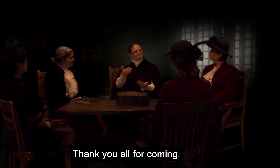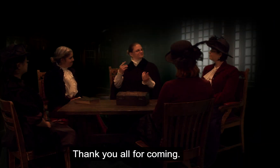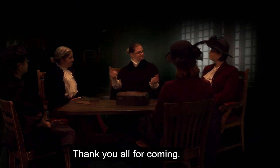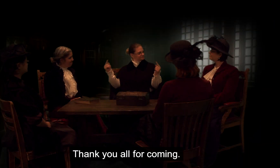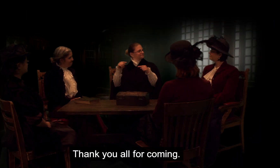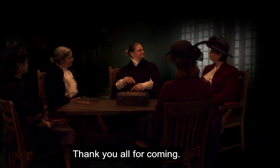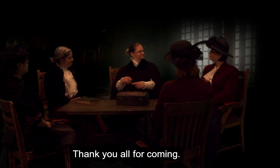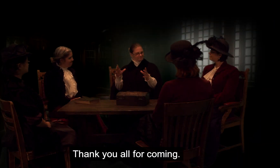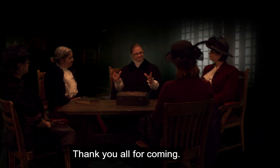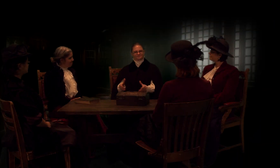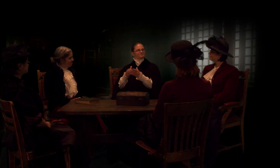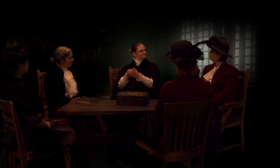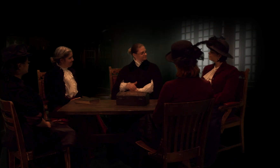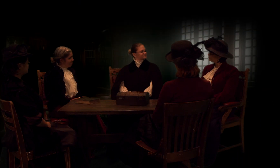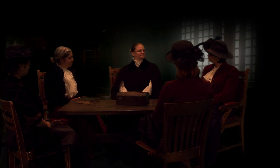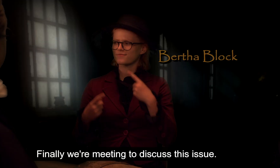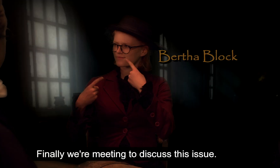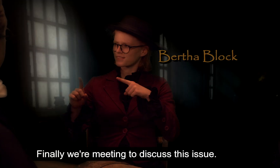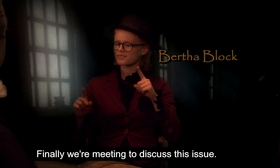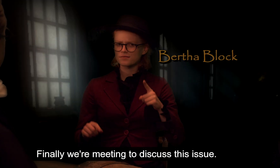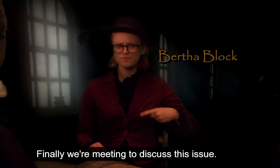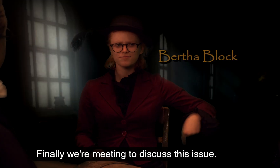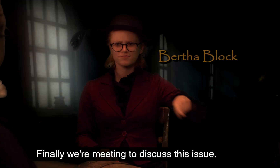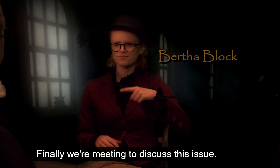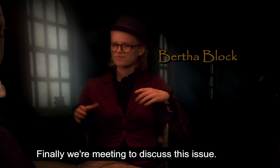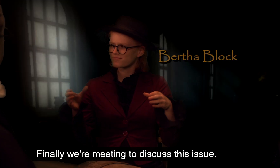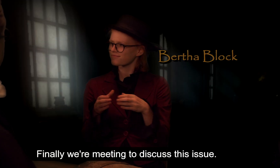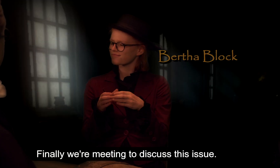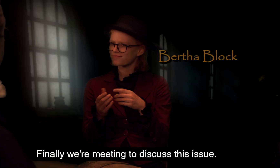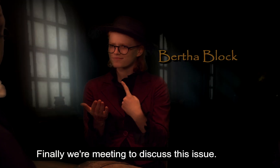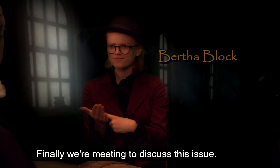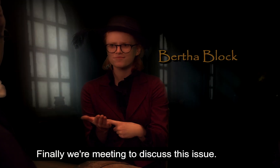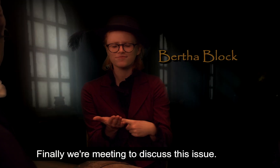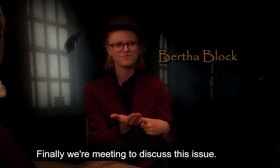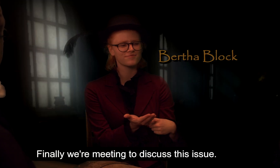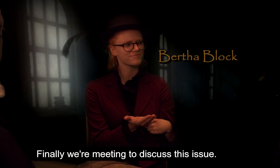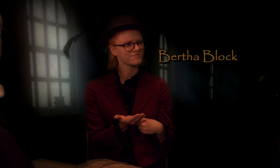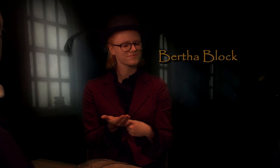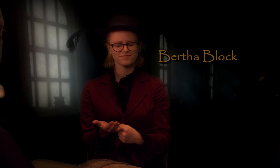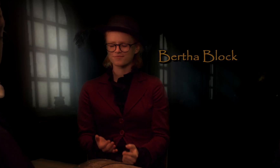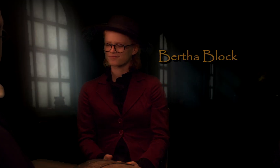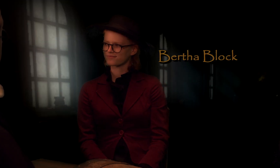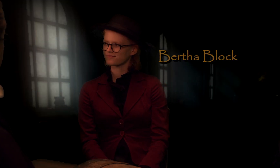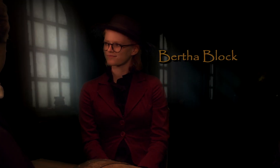Thank you all for coming. Finally, we're meeting to discuss this issue.